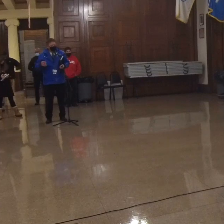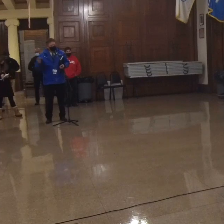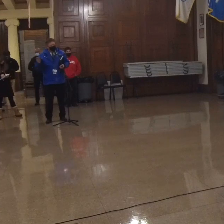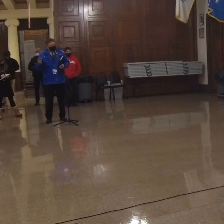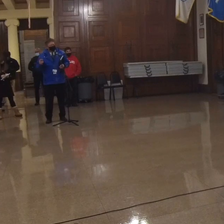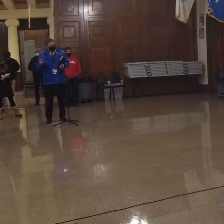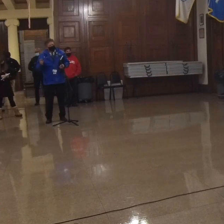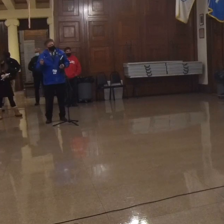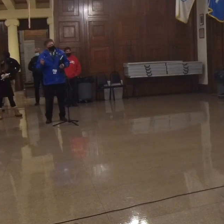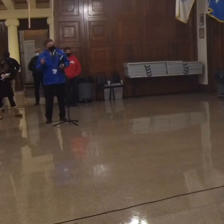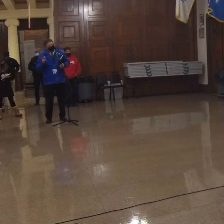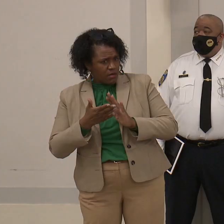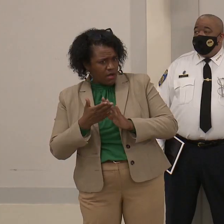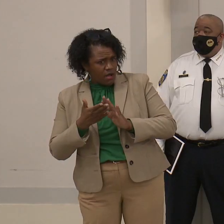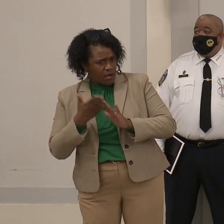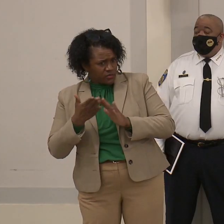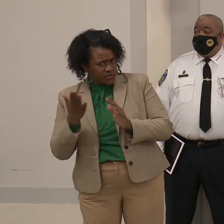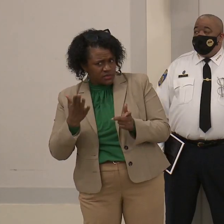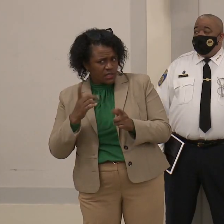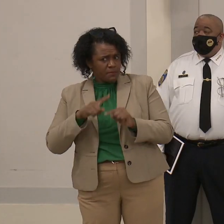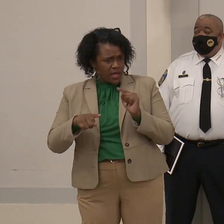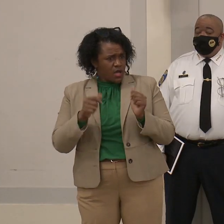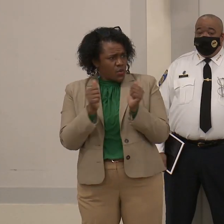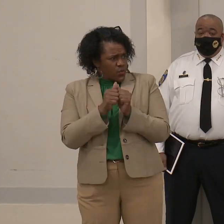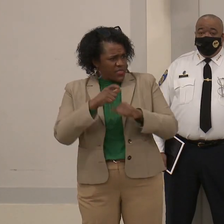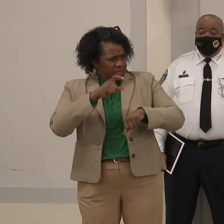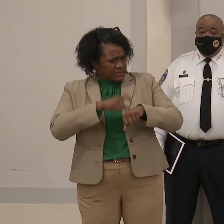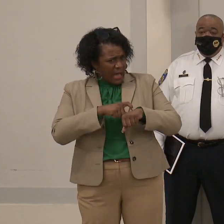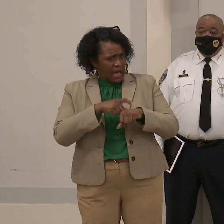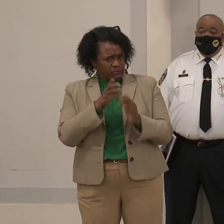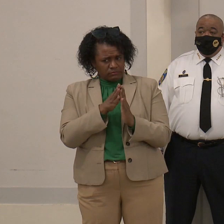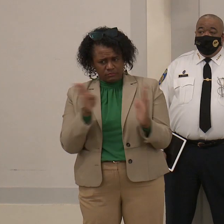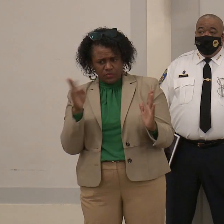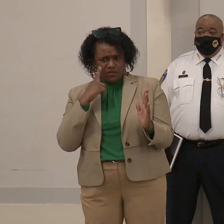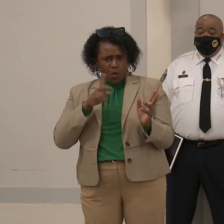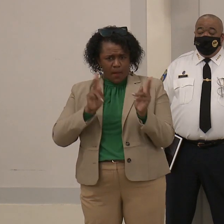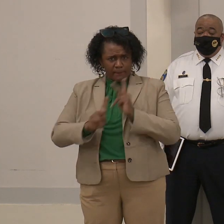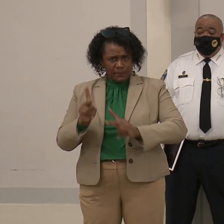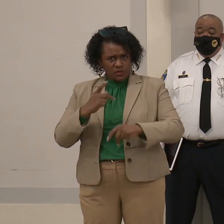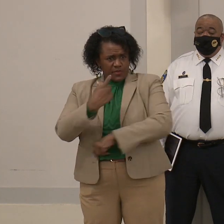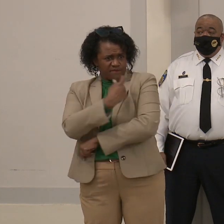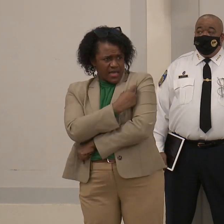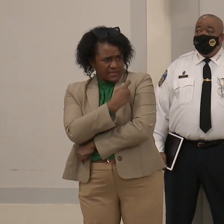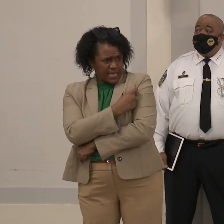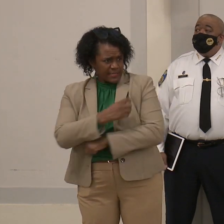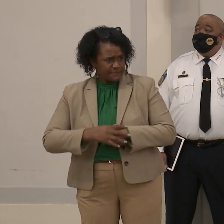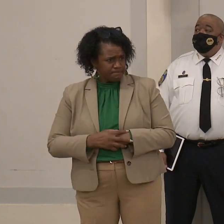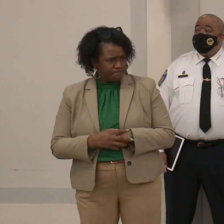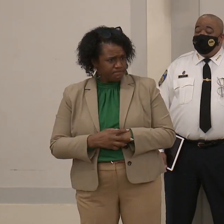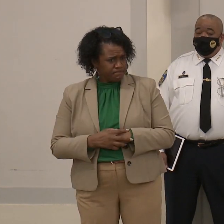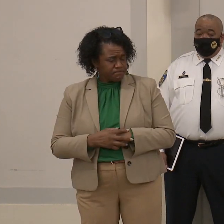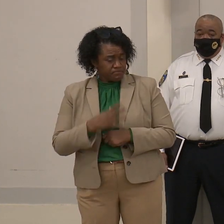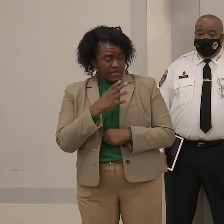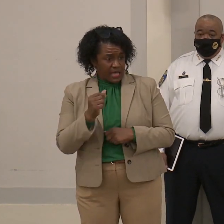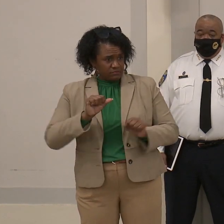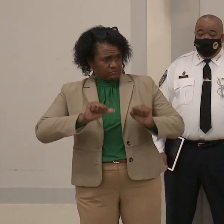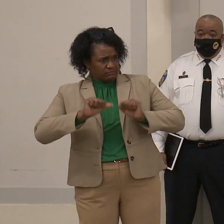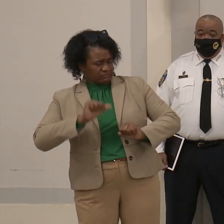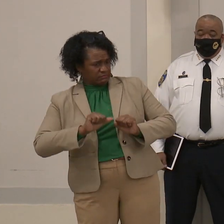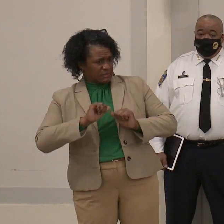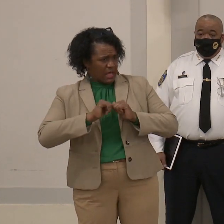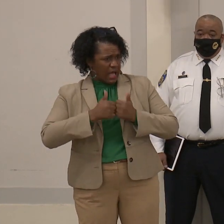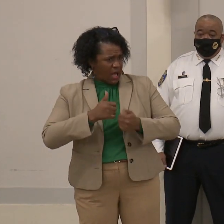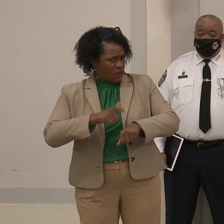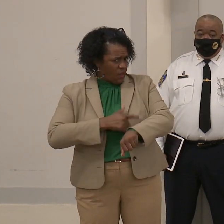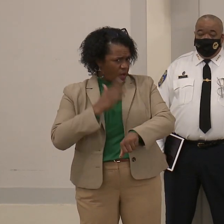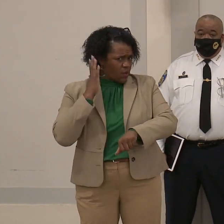as other outbreaks, but just with the timeline of getting people vaccinated and the unsureness surrounding how